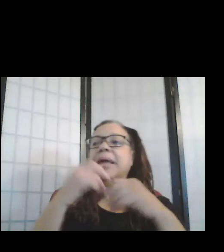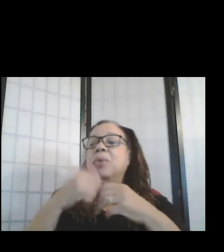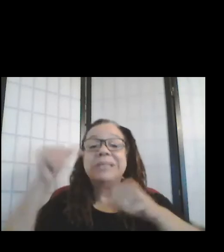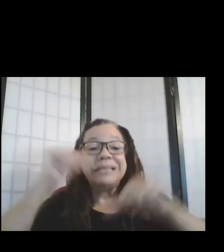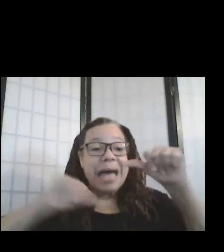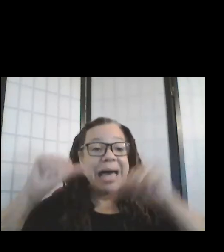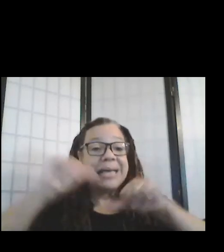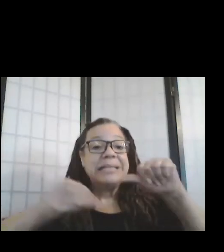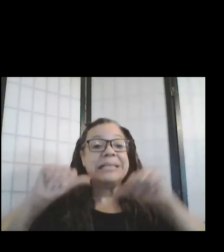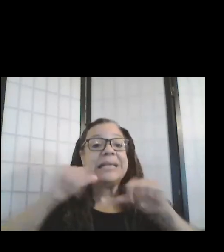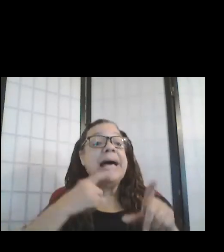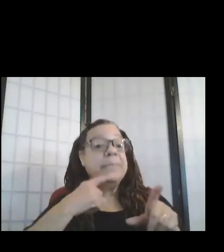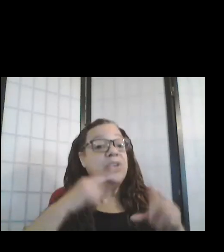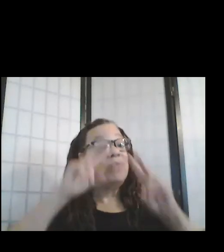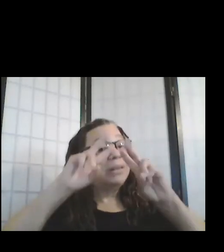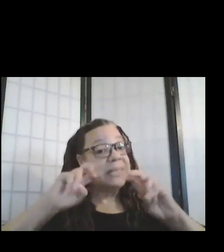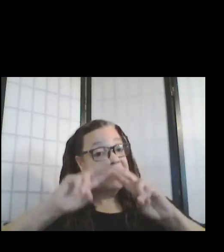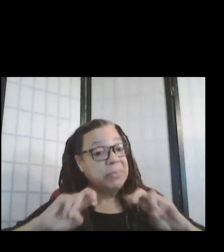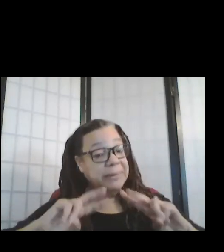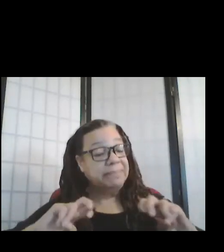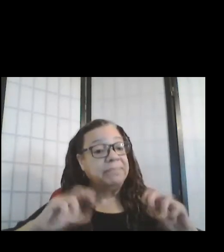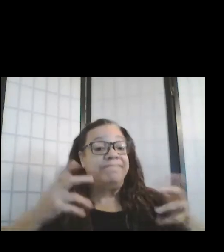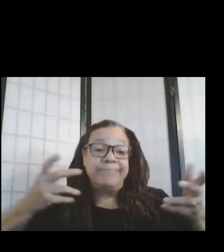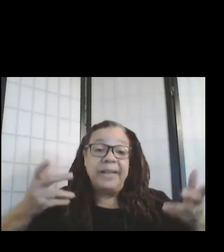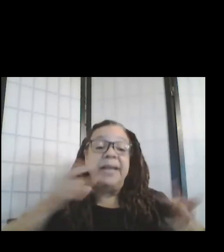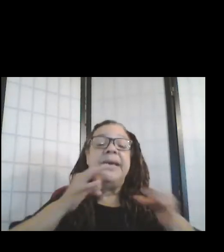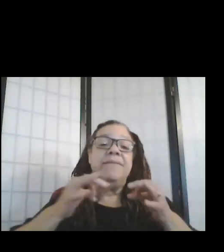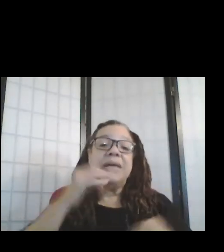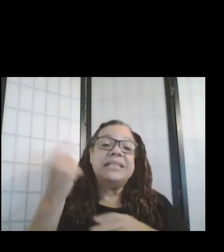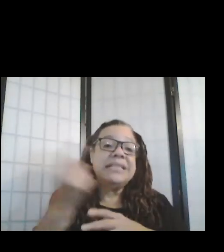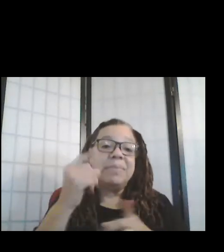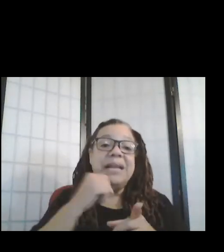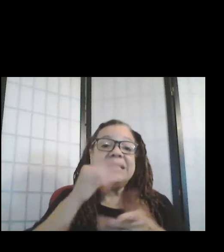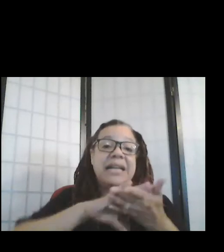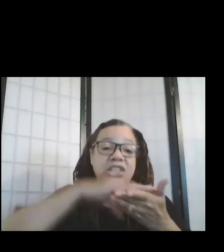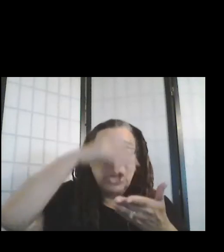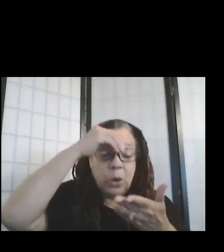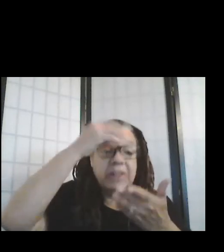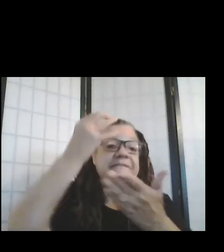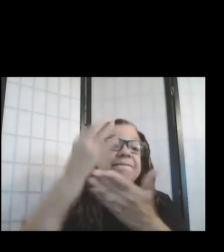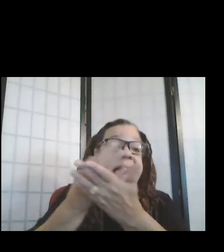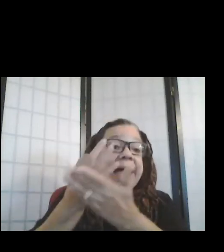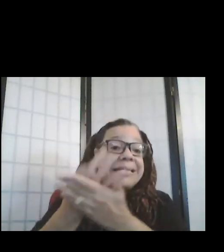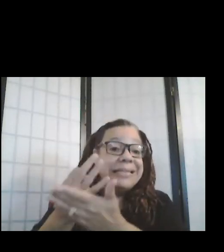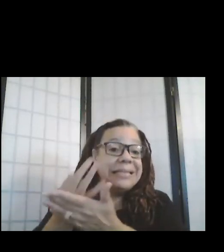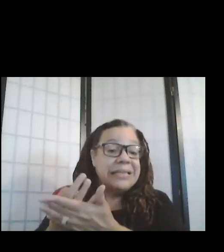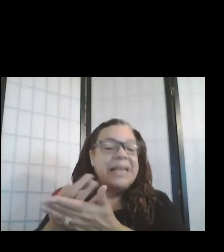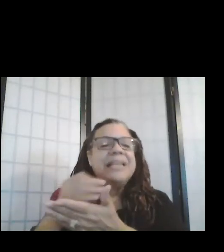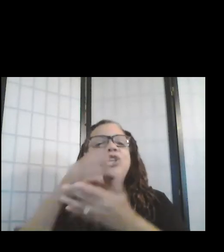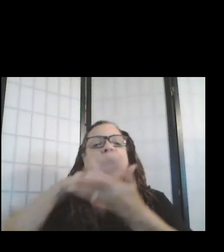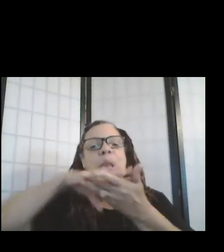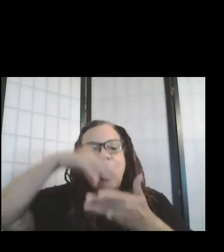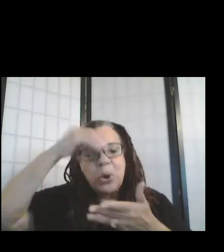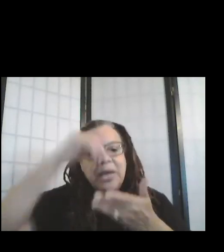say playing because you really, if you're going to get into things, it's not just learning the facts, it's learning what